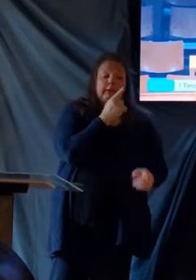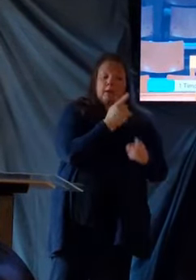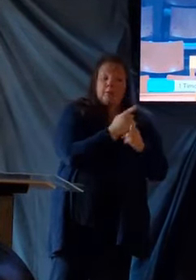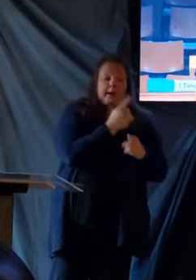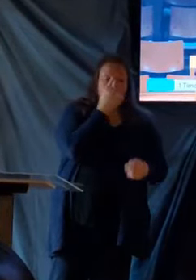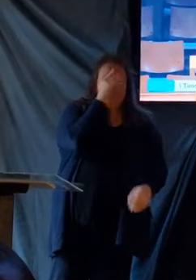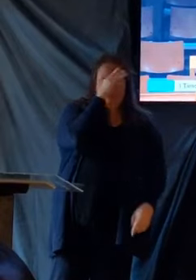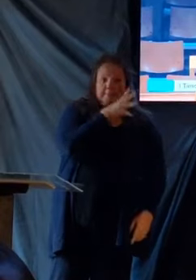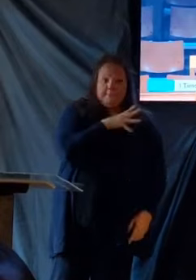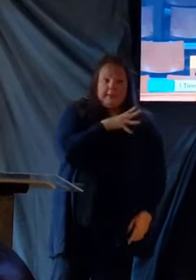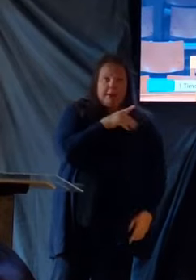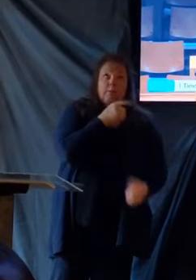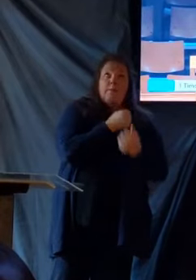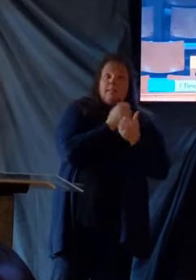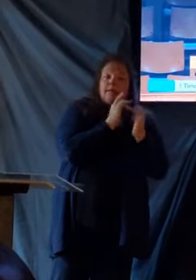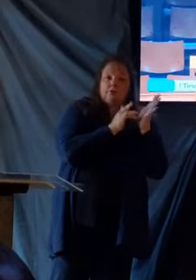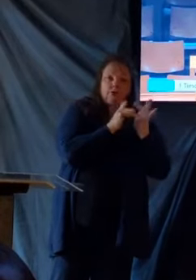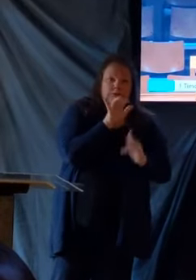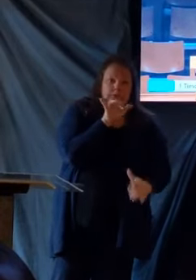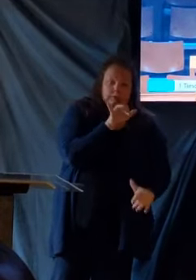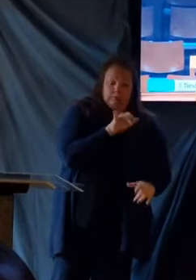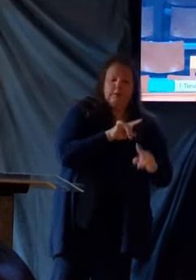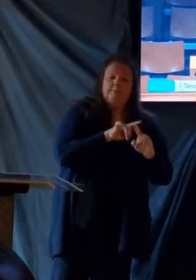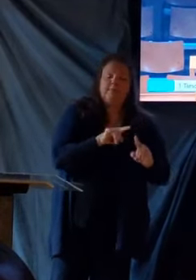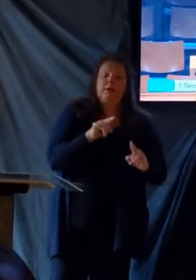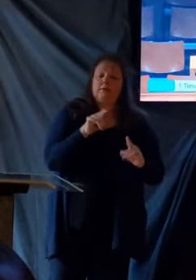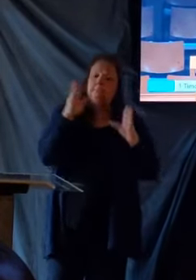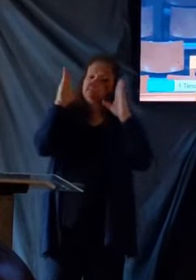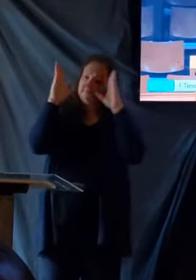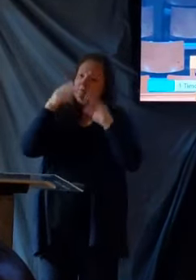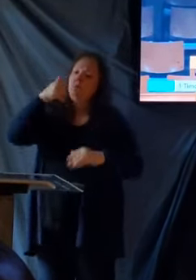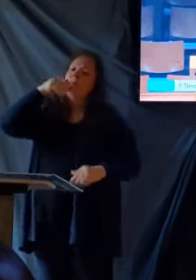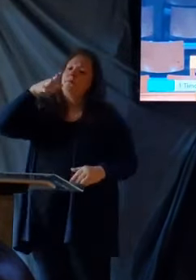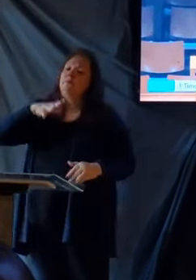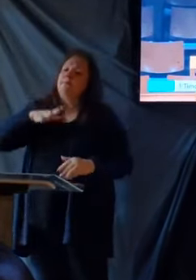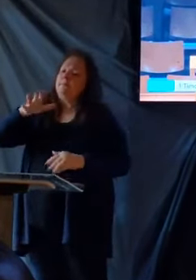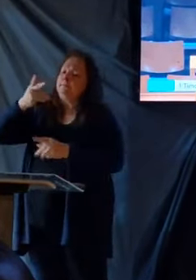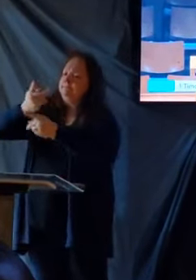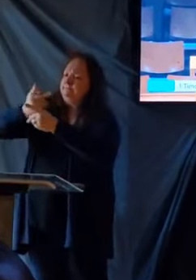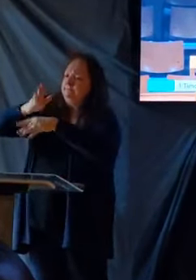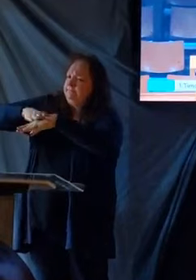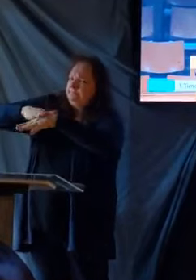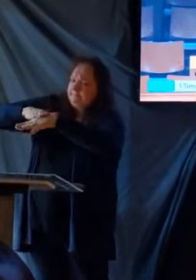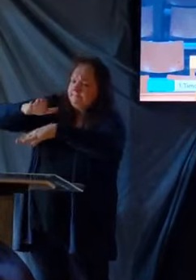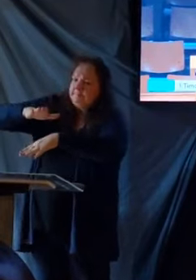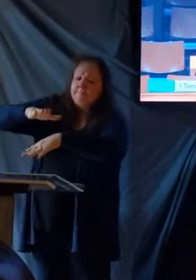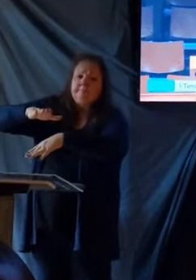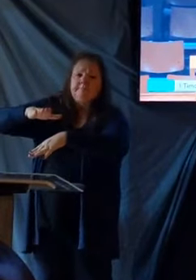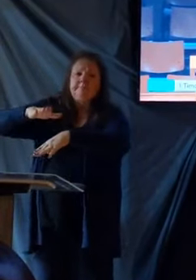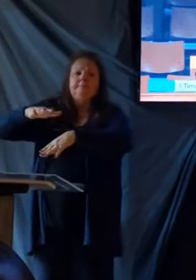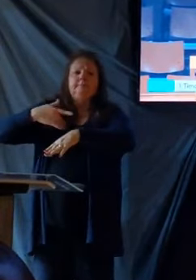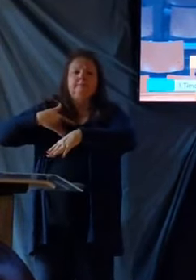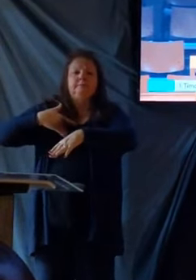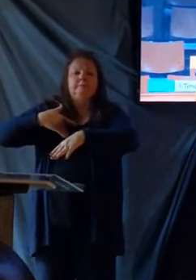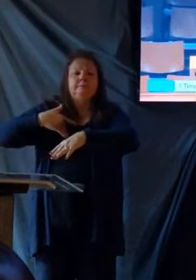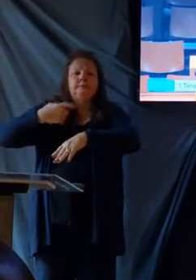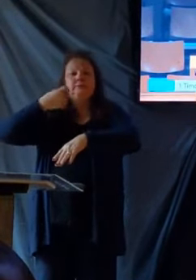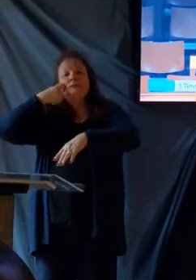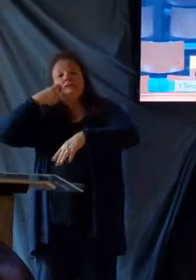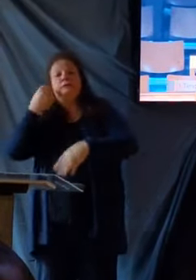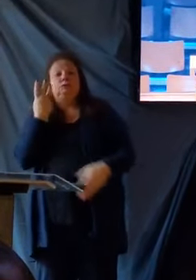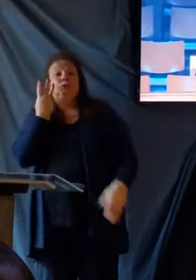godly man. But here he's focusing on what he wants the older women to be careful of. They're not to be enslaved to much